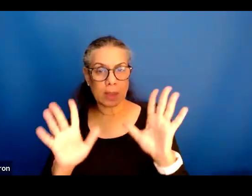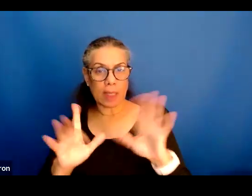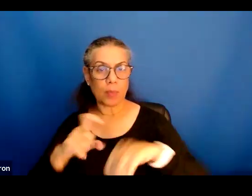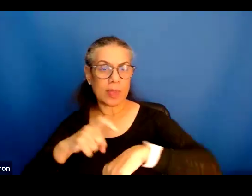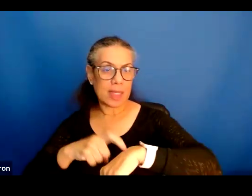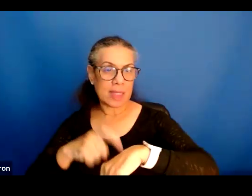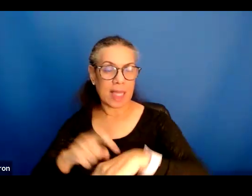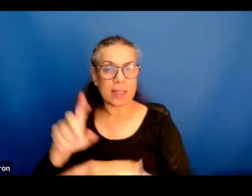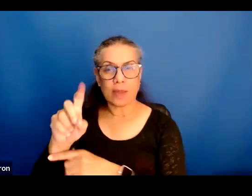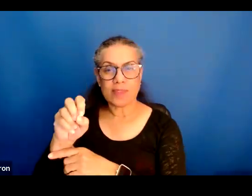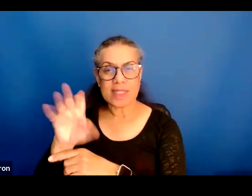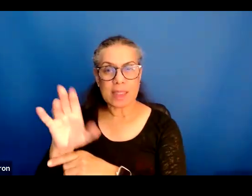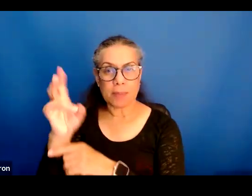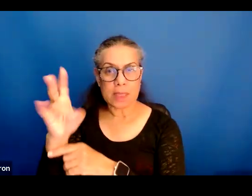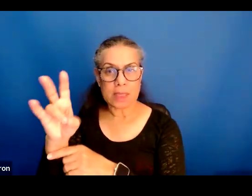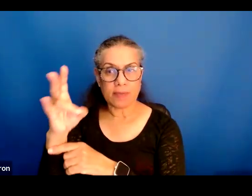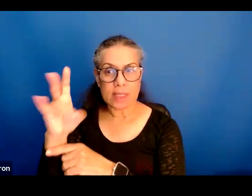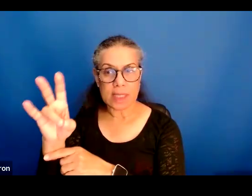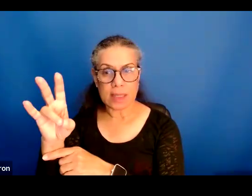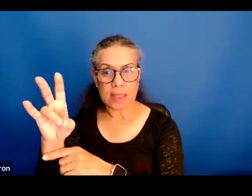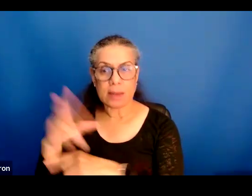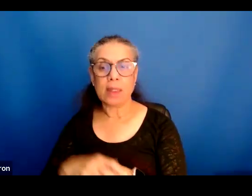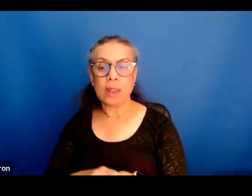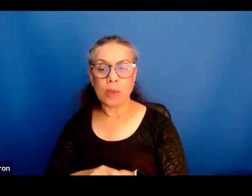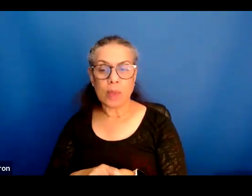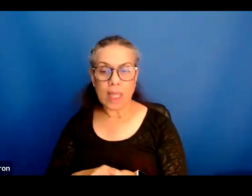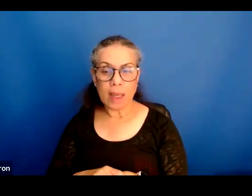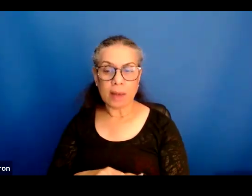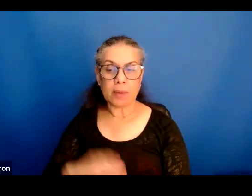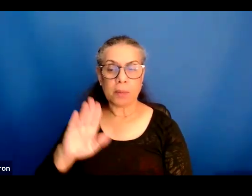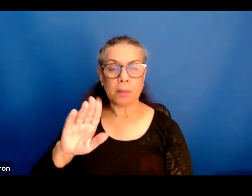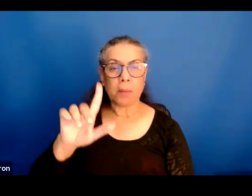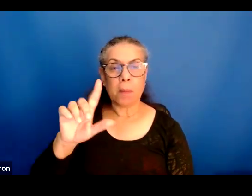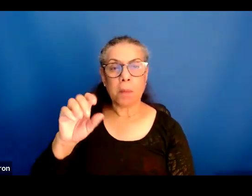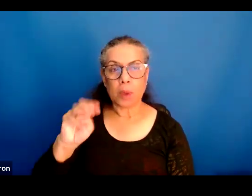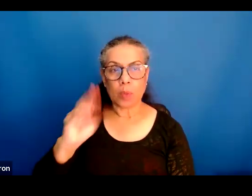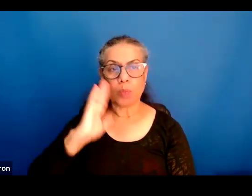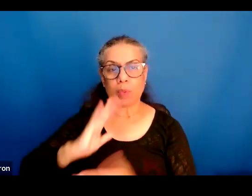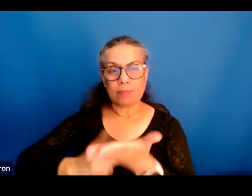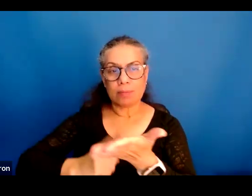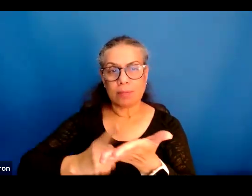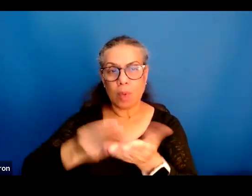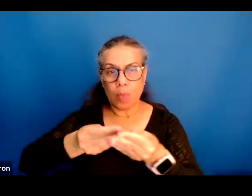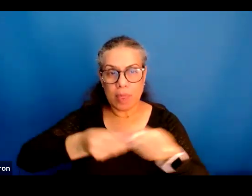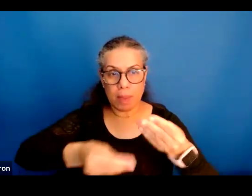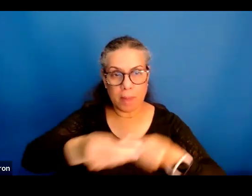December 17th is CFO Bloom will be giving you initial budget. And so I think you'll